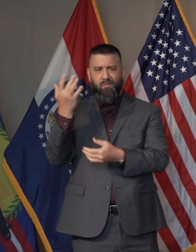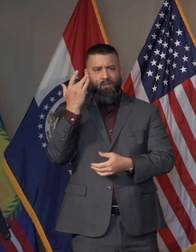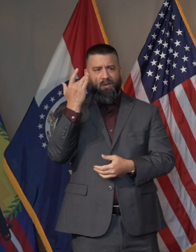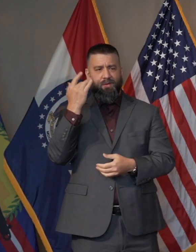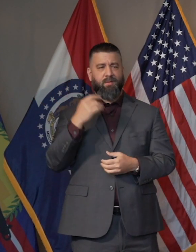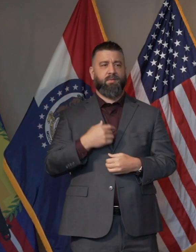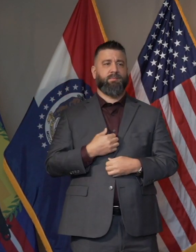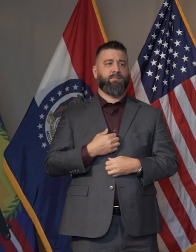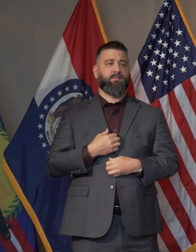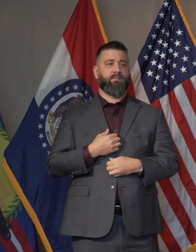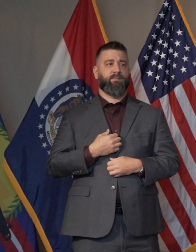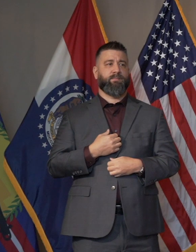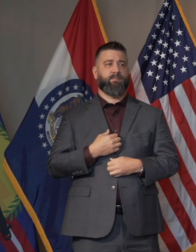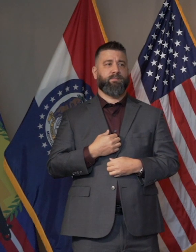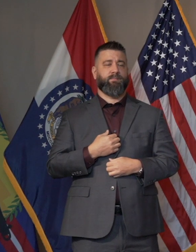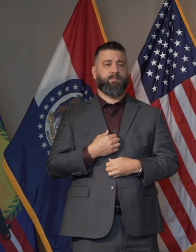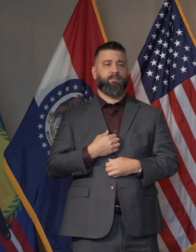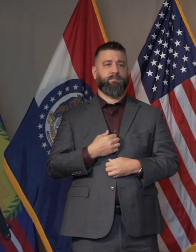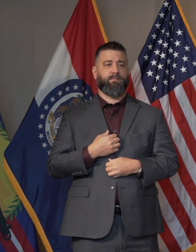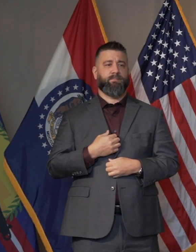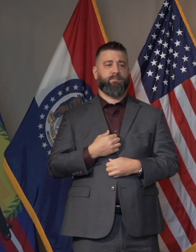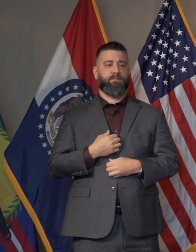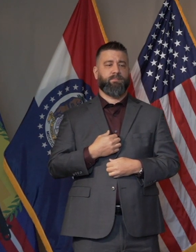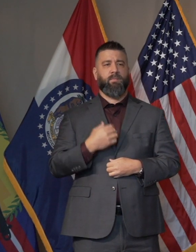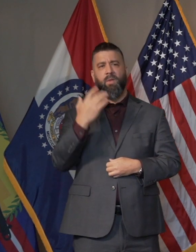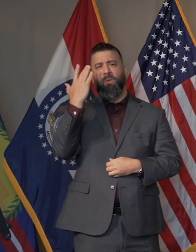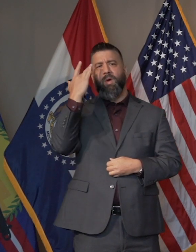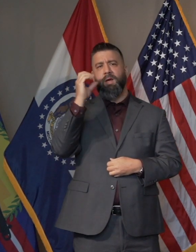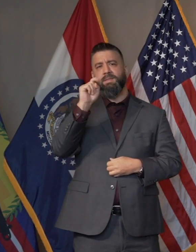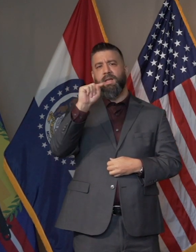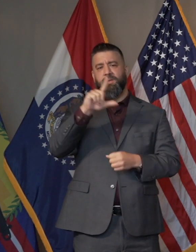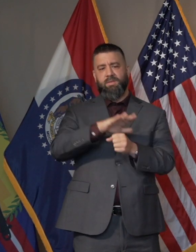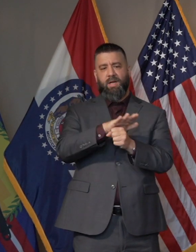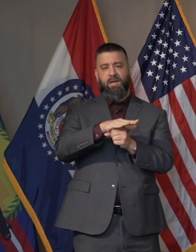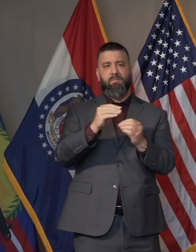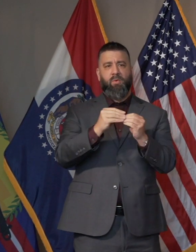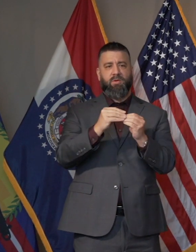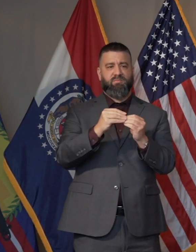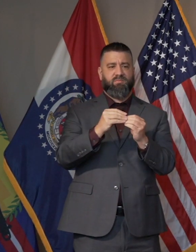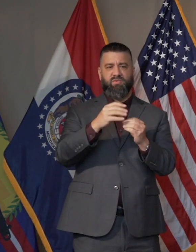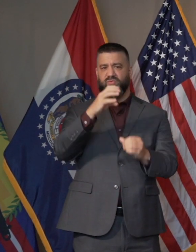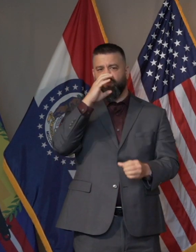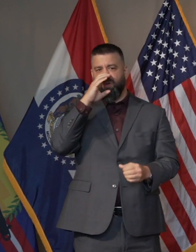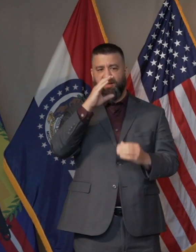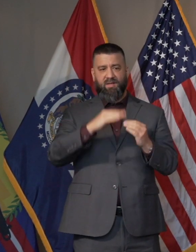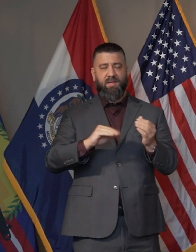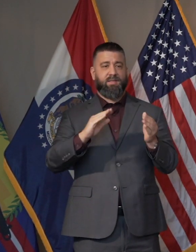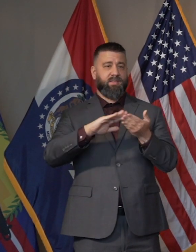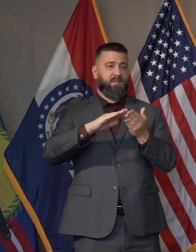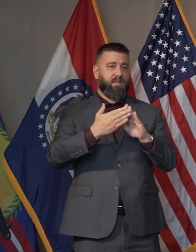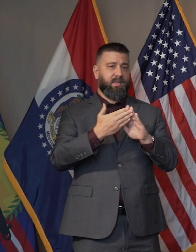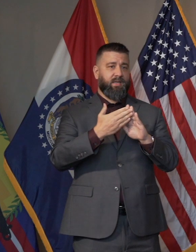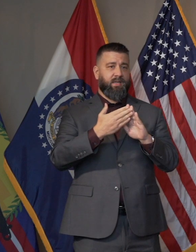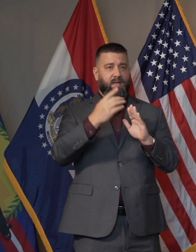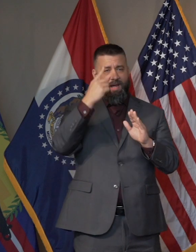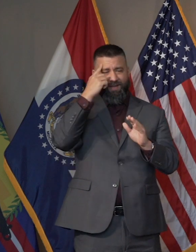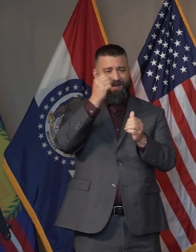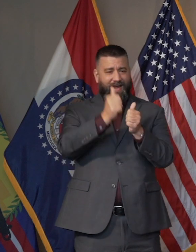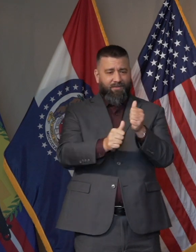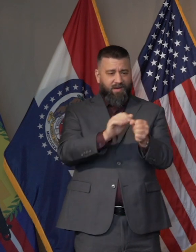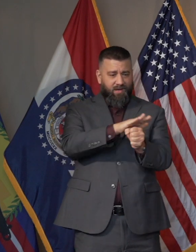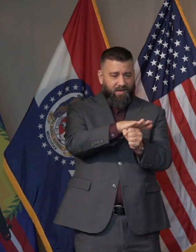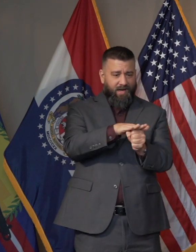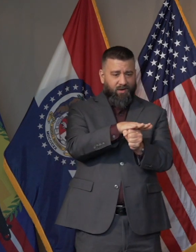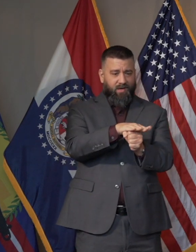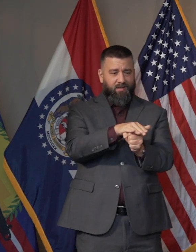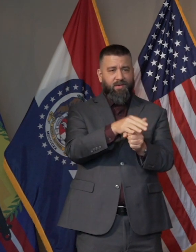is, why is St. Louis County more restrictive than St. Louis City? I think every local jurisdiction has